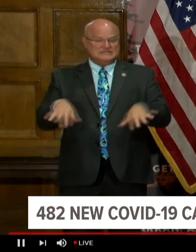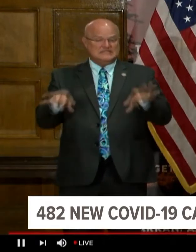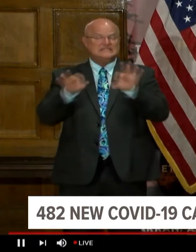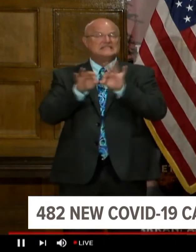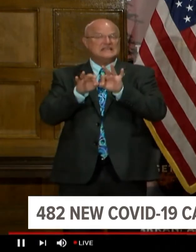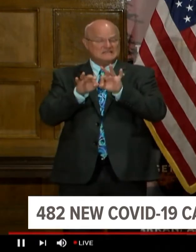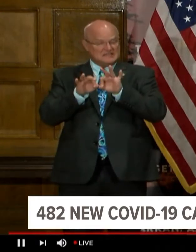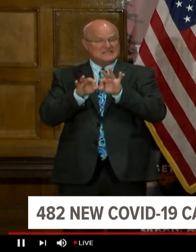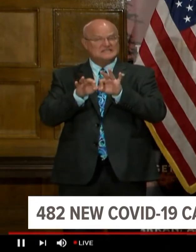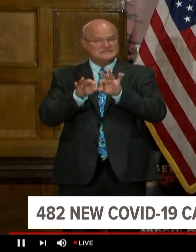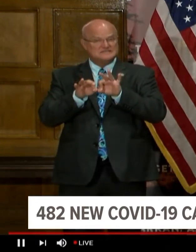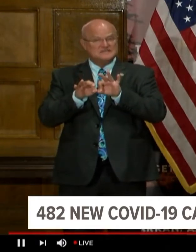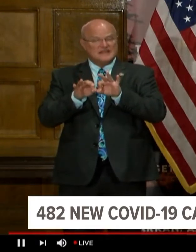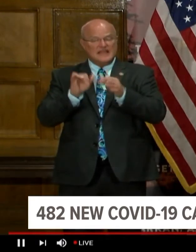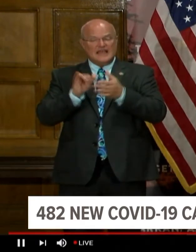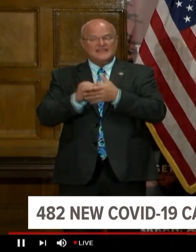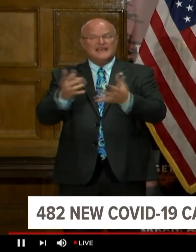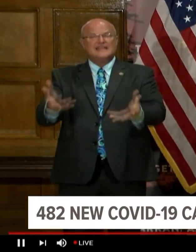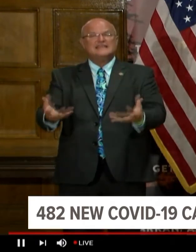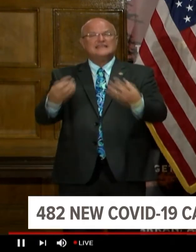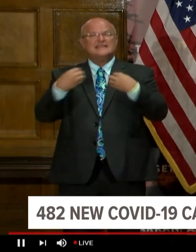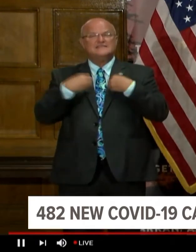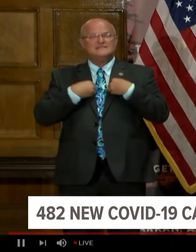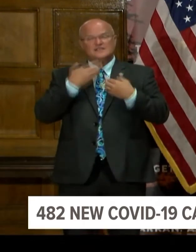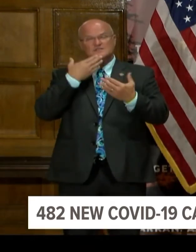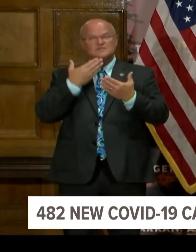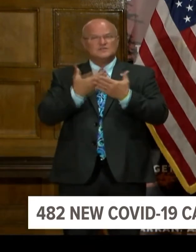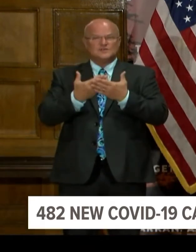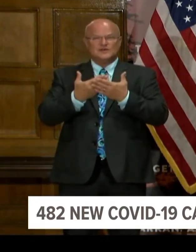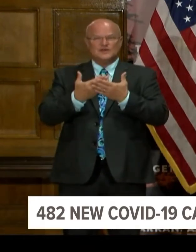significant enough that gives us a good